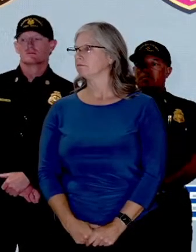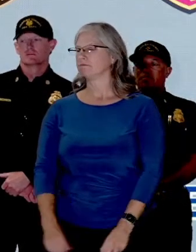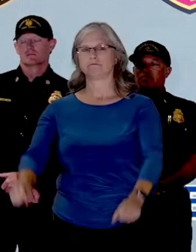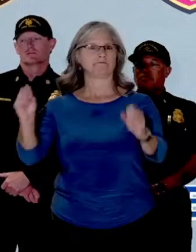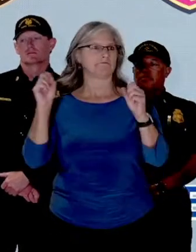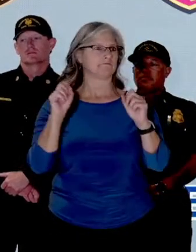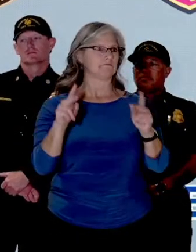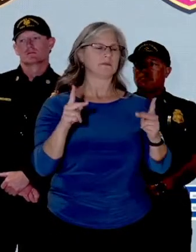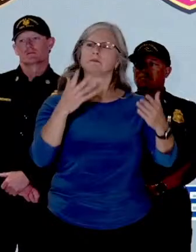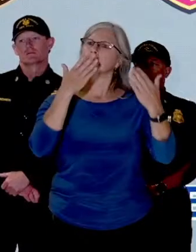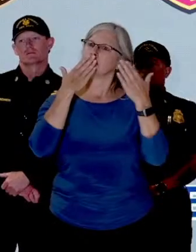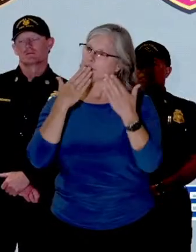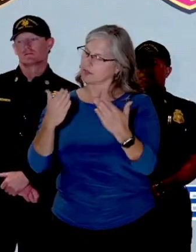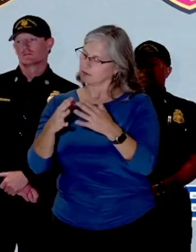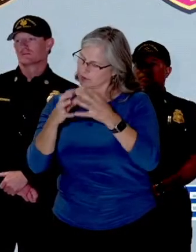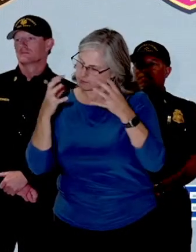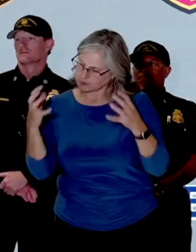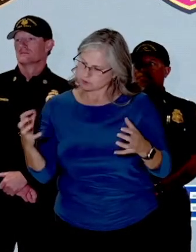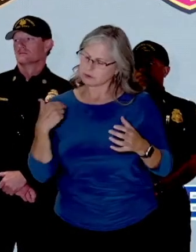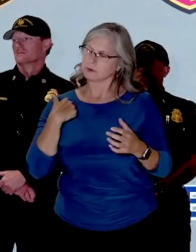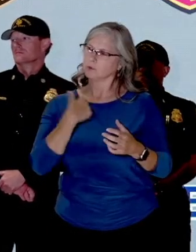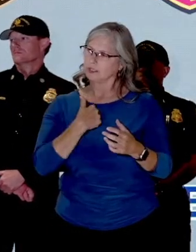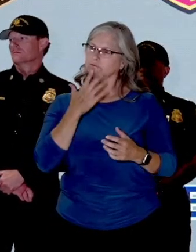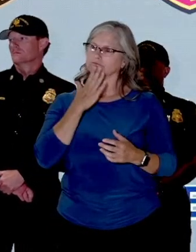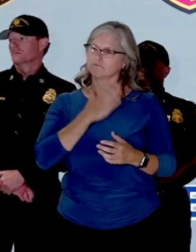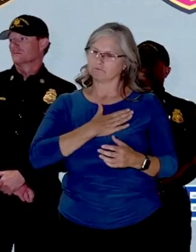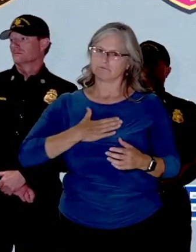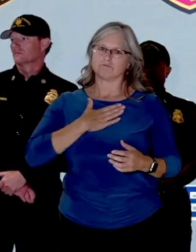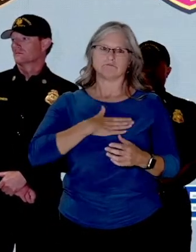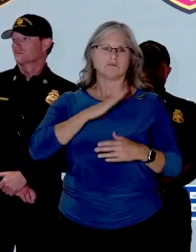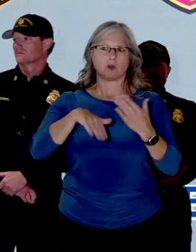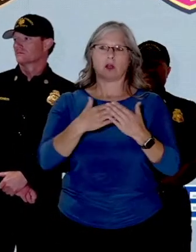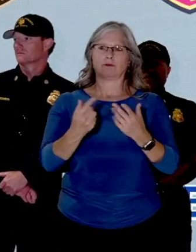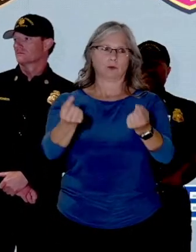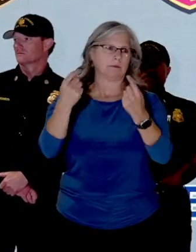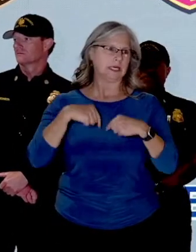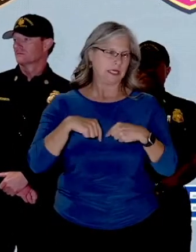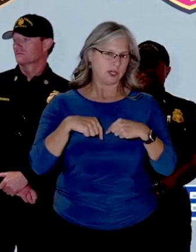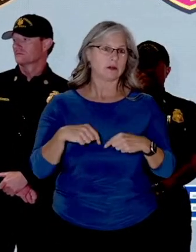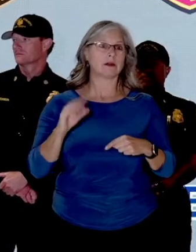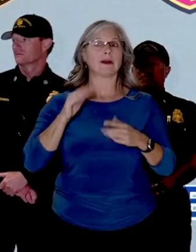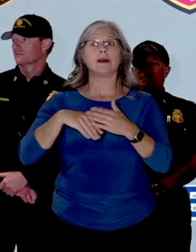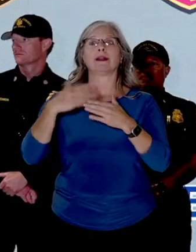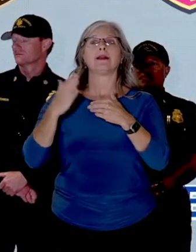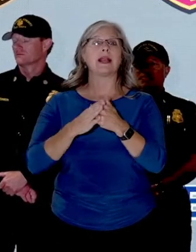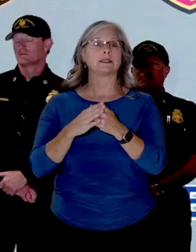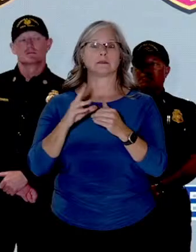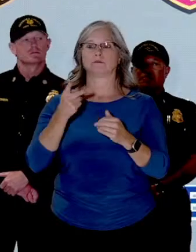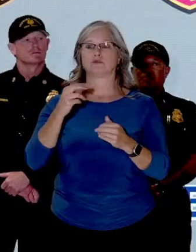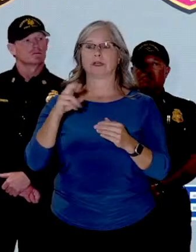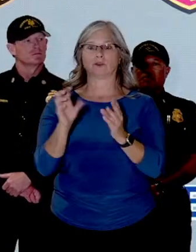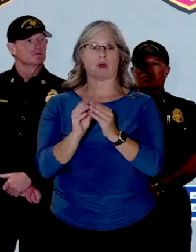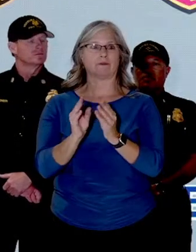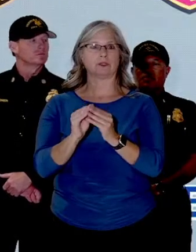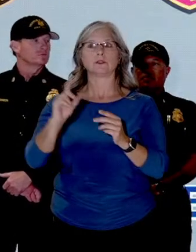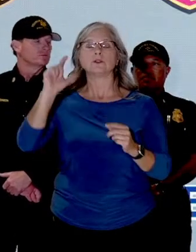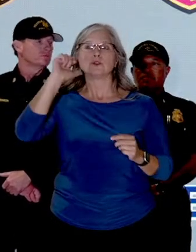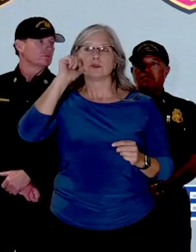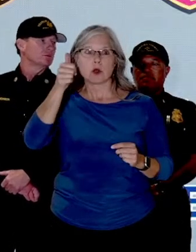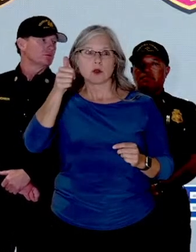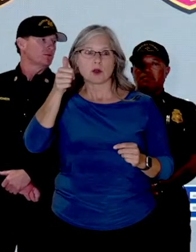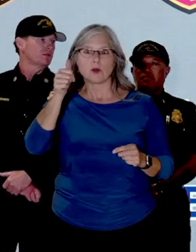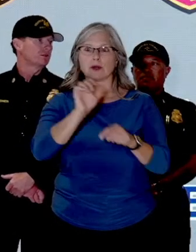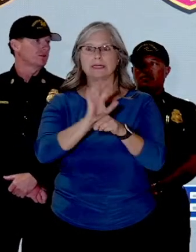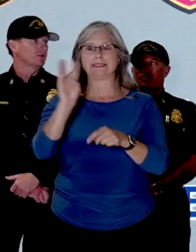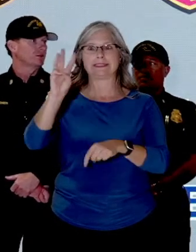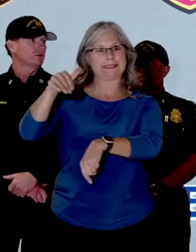Okay, thank you very much. We appreciate all of you being here. Our next press conference will be scheduled for tomorrow